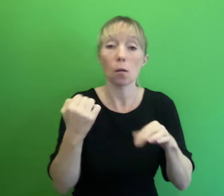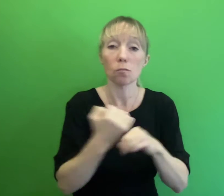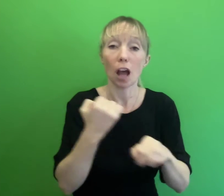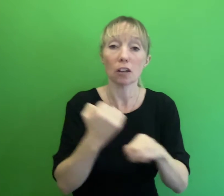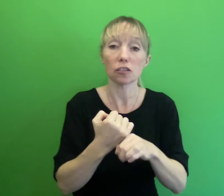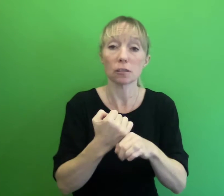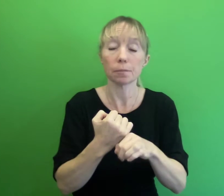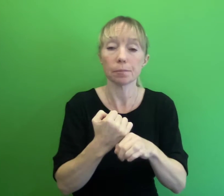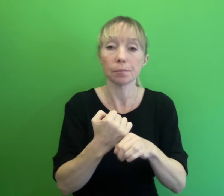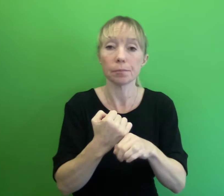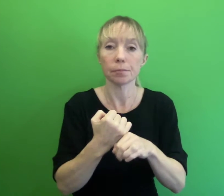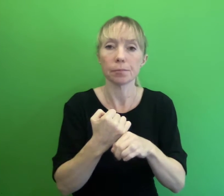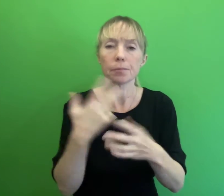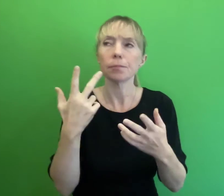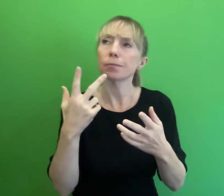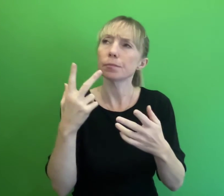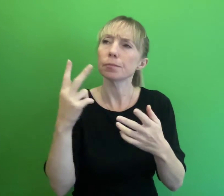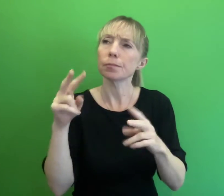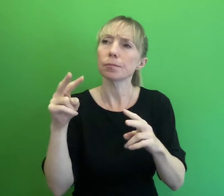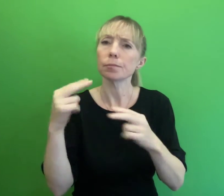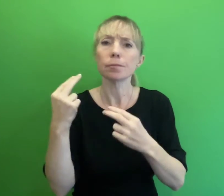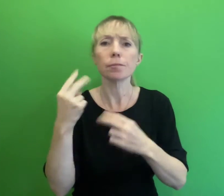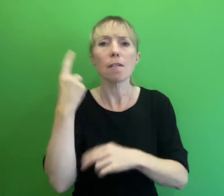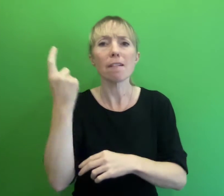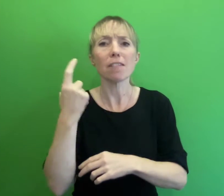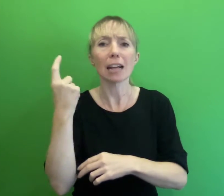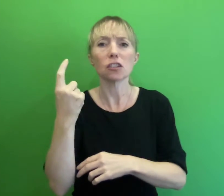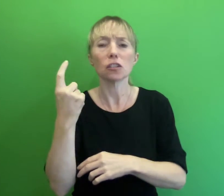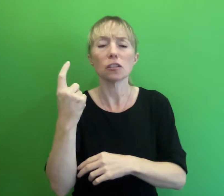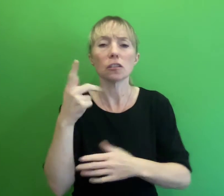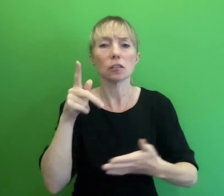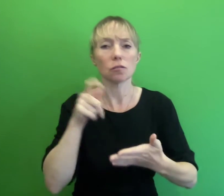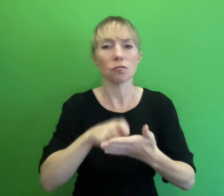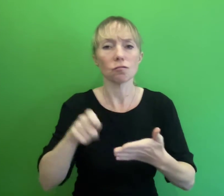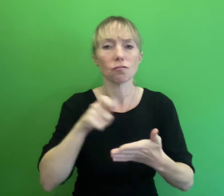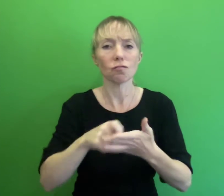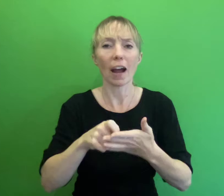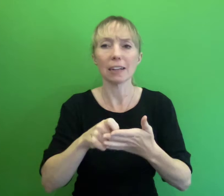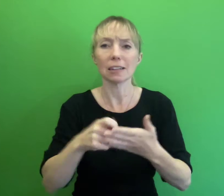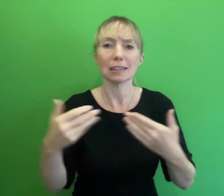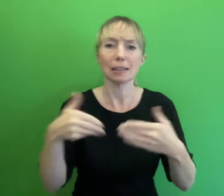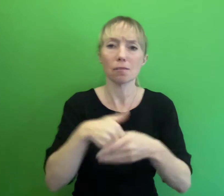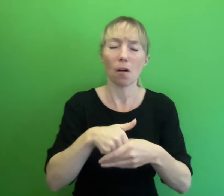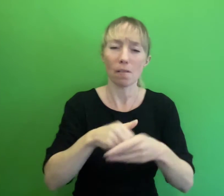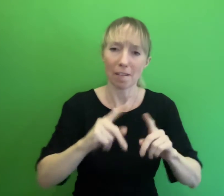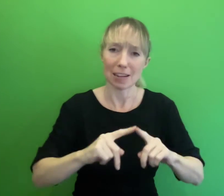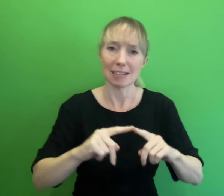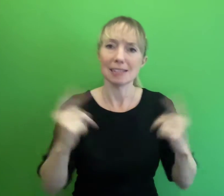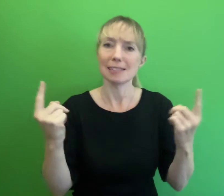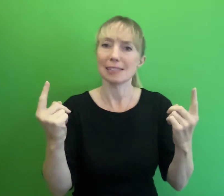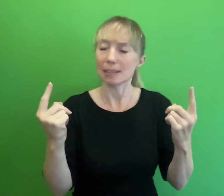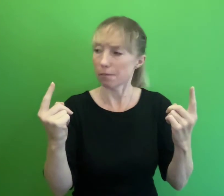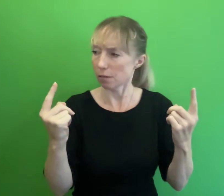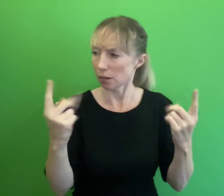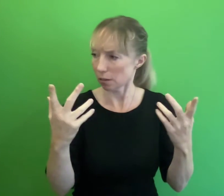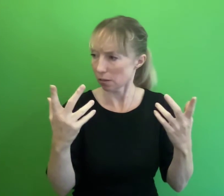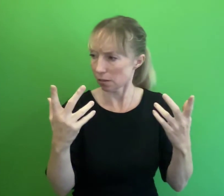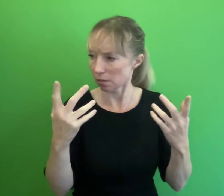Reflections. Writers attending had very different levels of experience in each of the genres, poetry, fiction and script